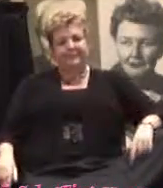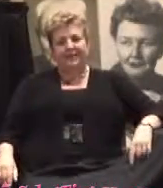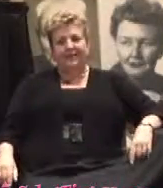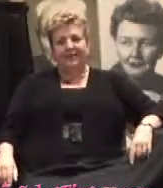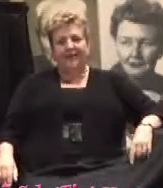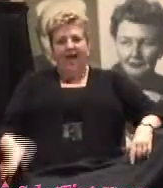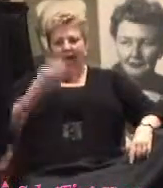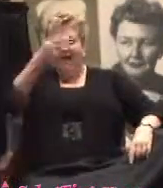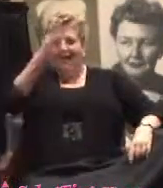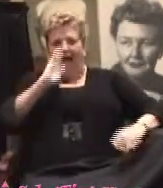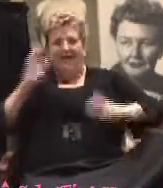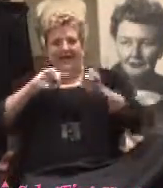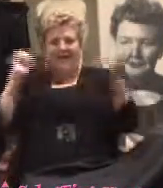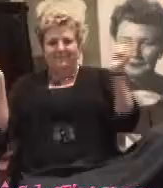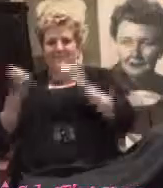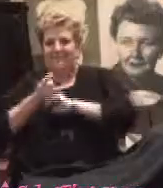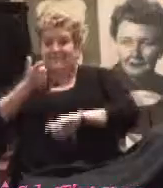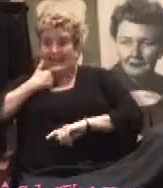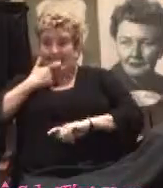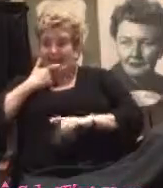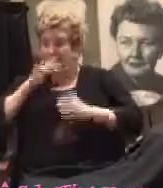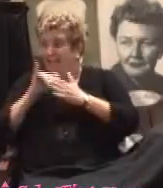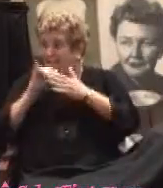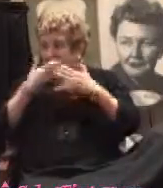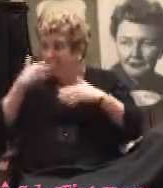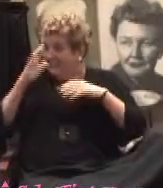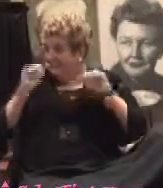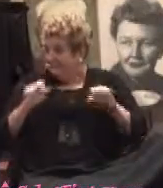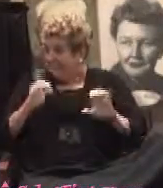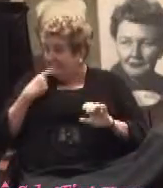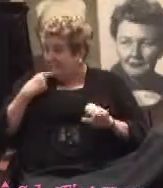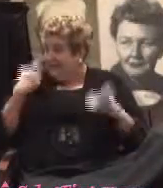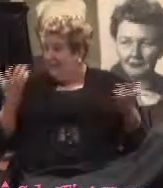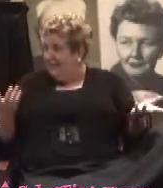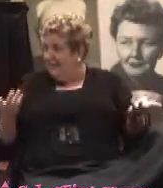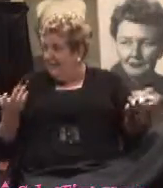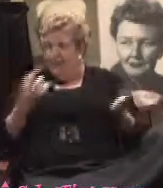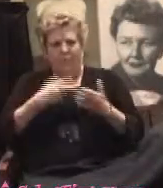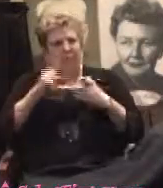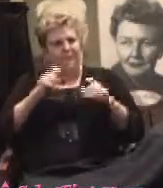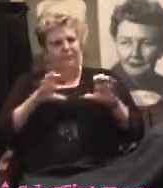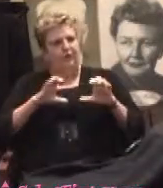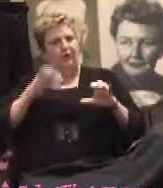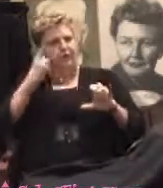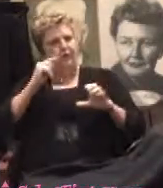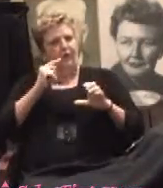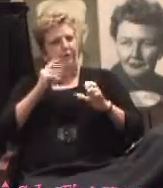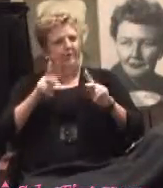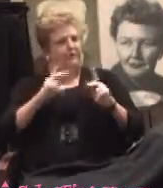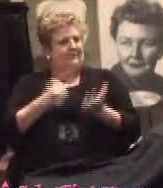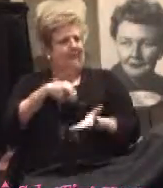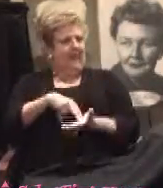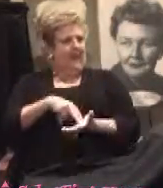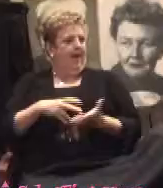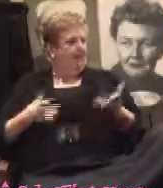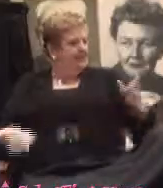a lesbian and that's the best you can do? What do you got to do in Florida to get a standing ovation?